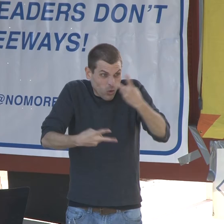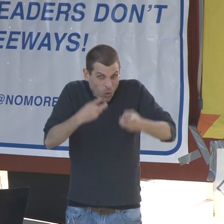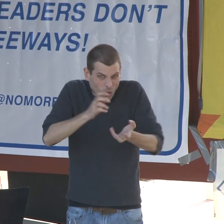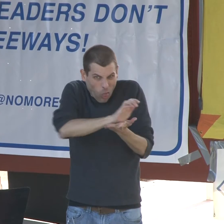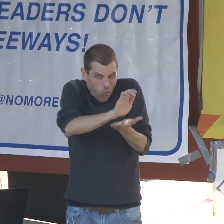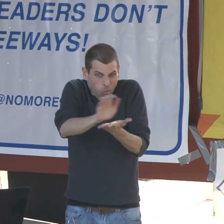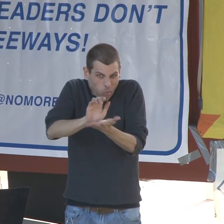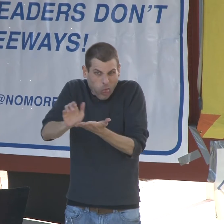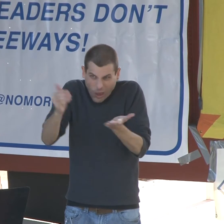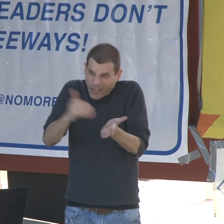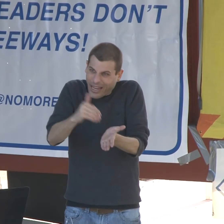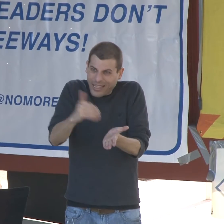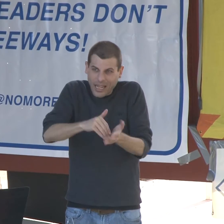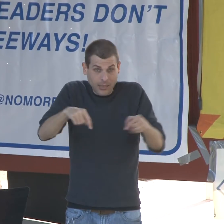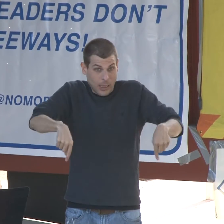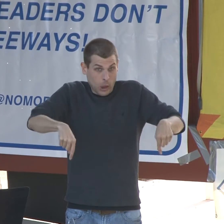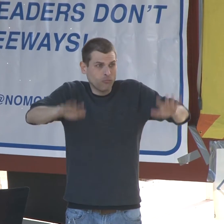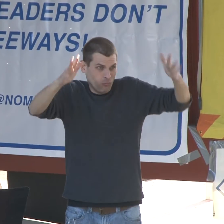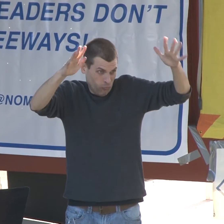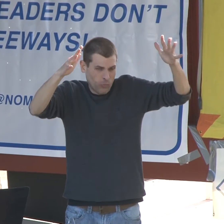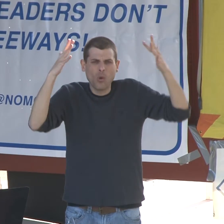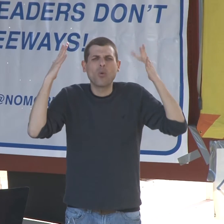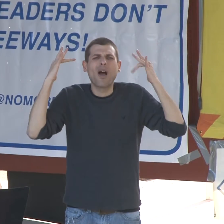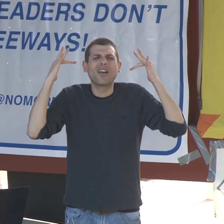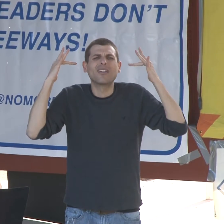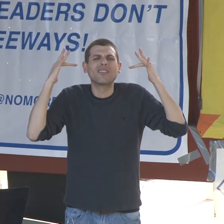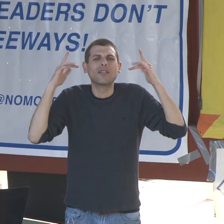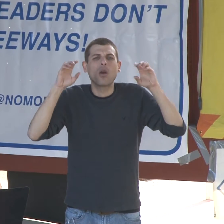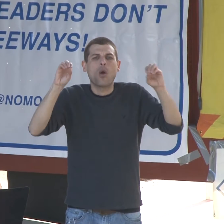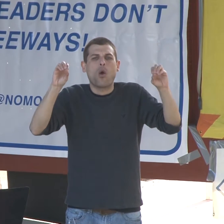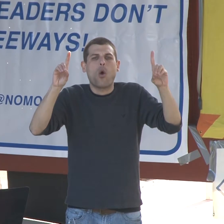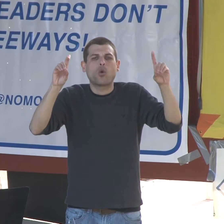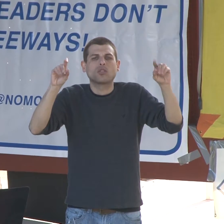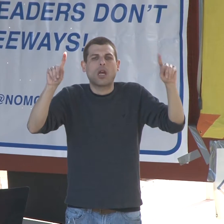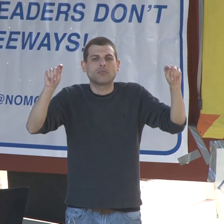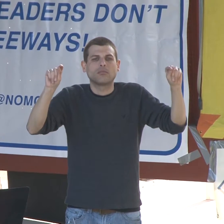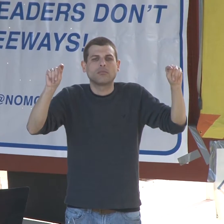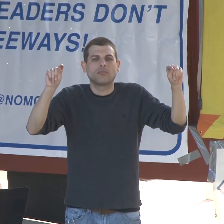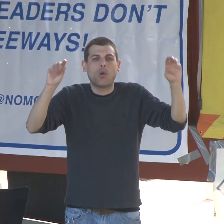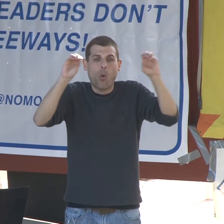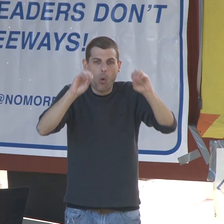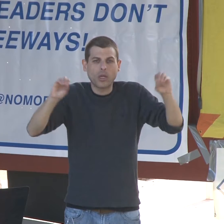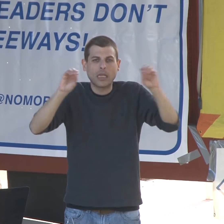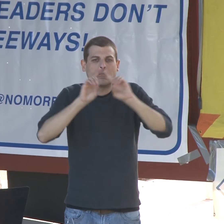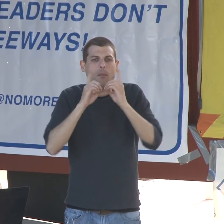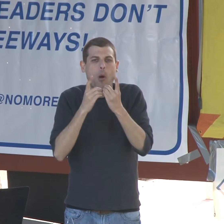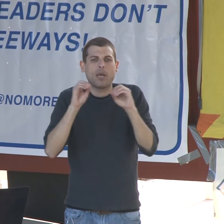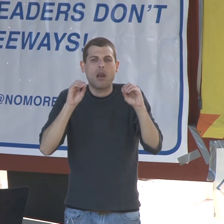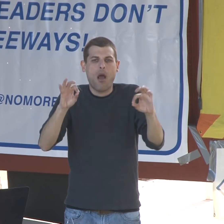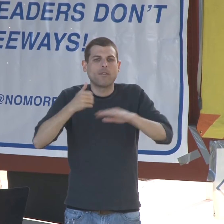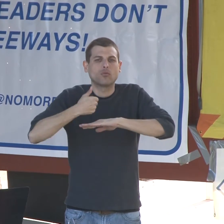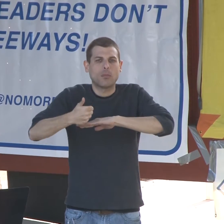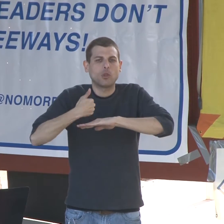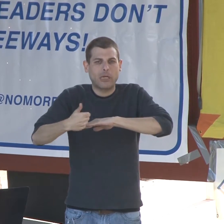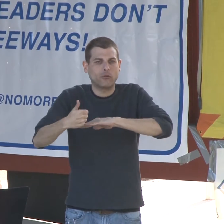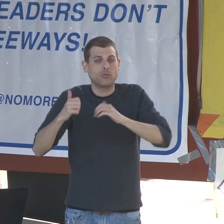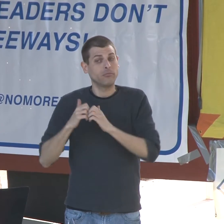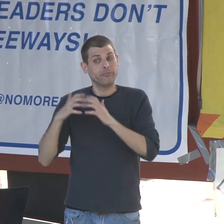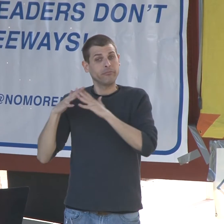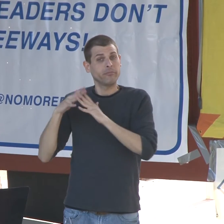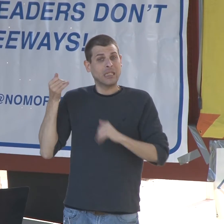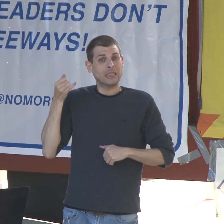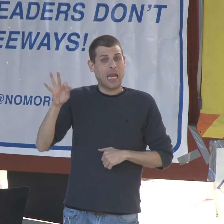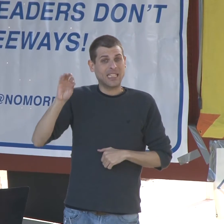And it was stolen largely because of the work of the Oregon Department of Transportation, which starting in the